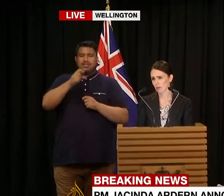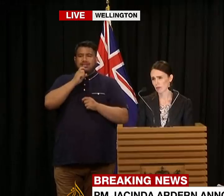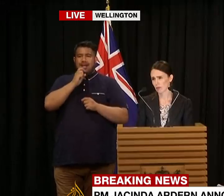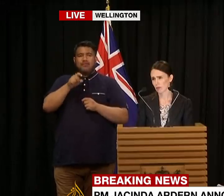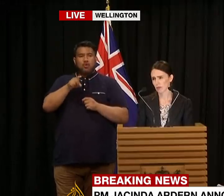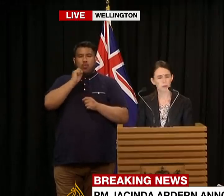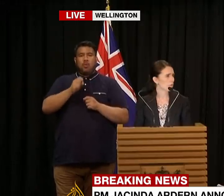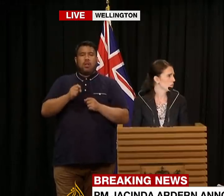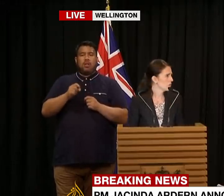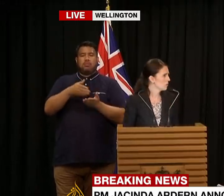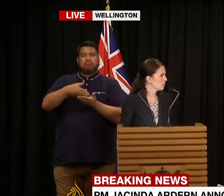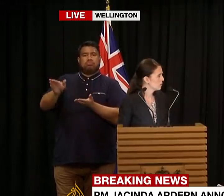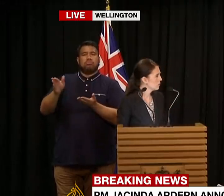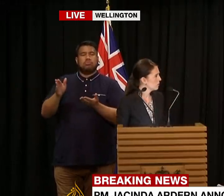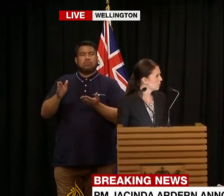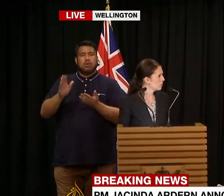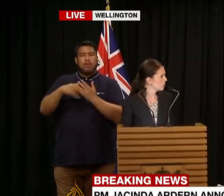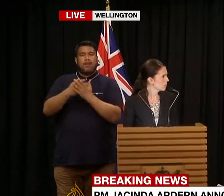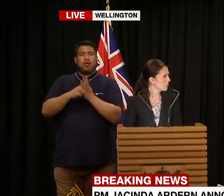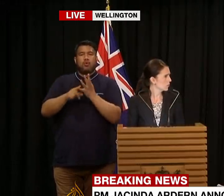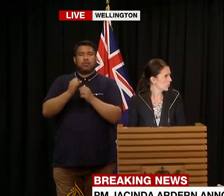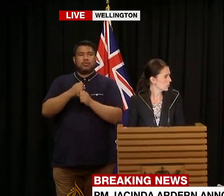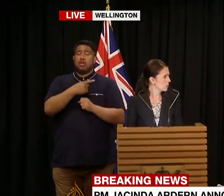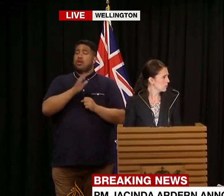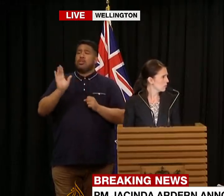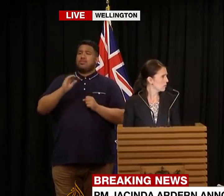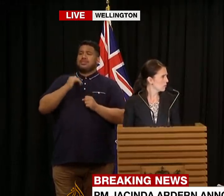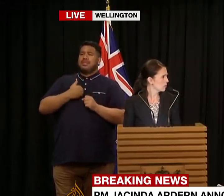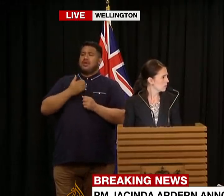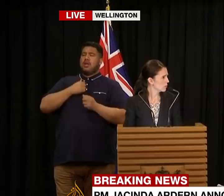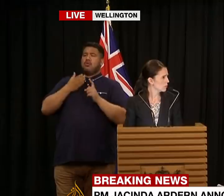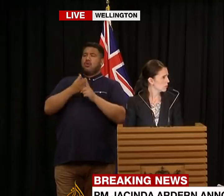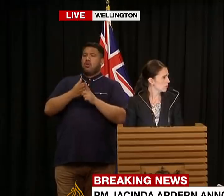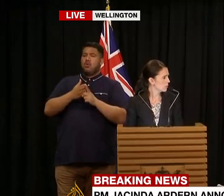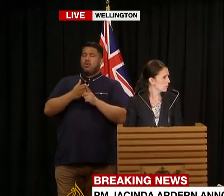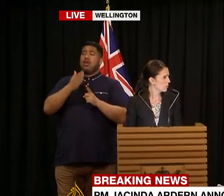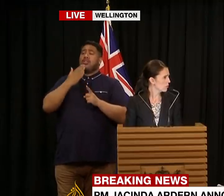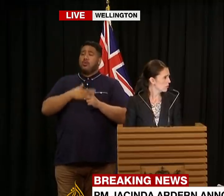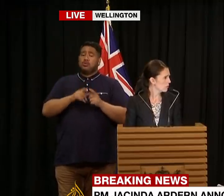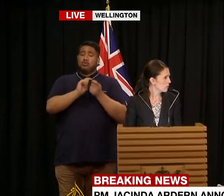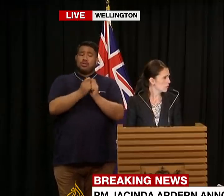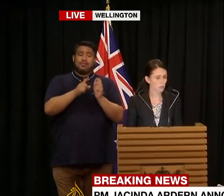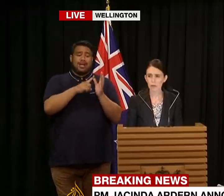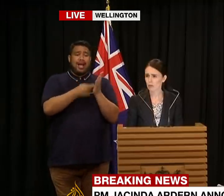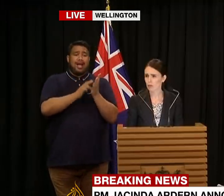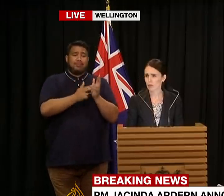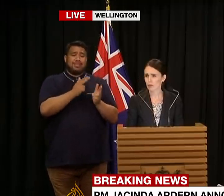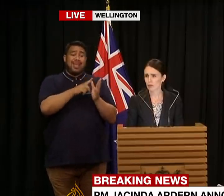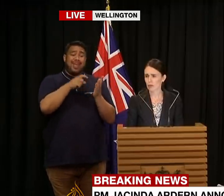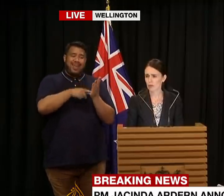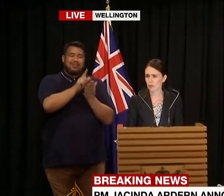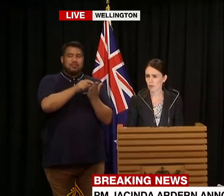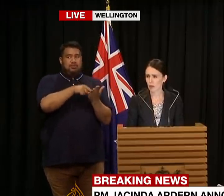by August. Barry, that was never the police's intention. They were out consulting around changes to the administration of the Arms Act. As the Prime Minister has alluded